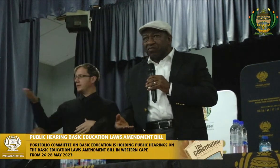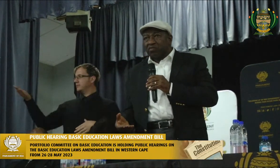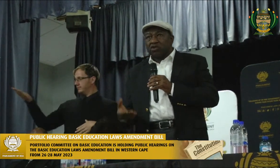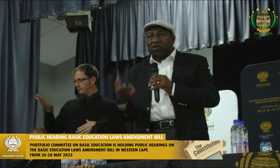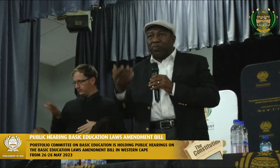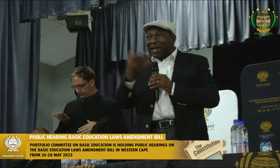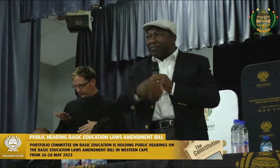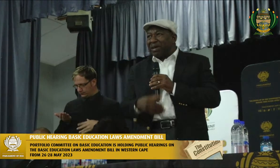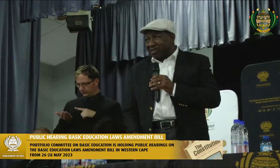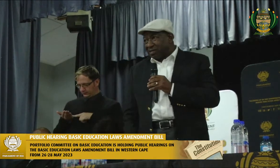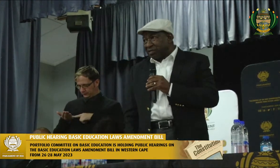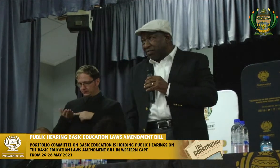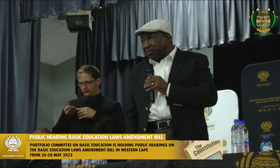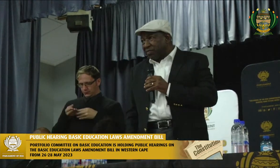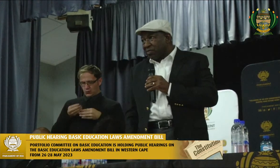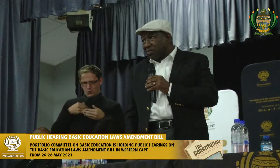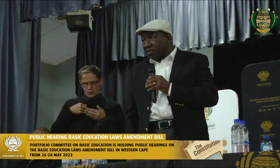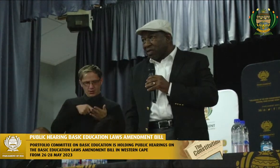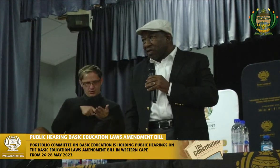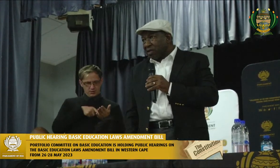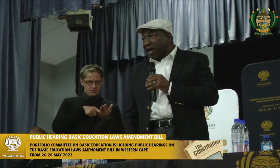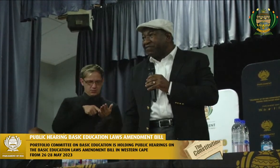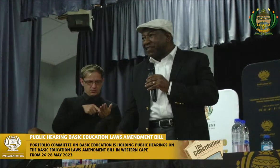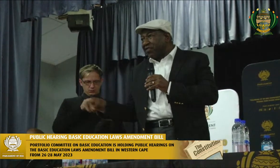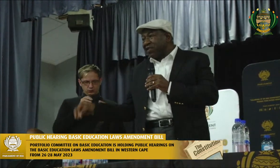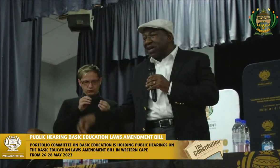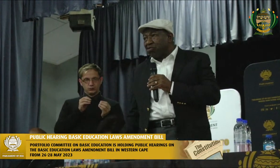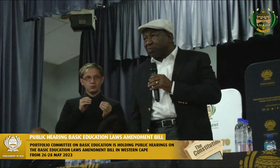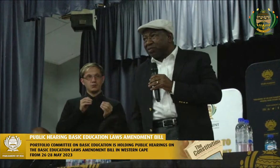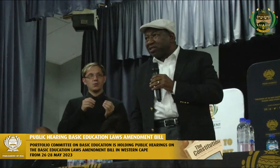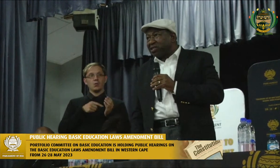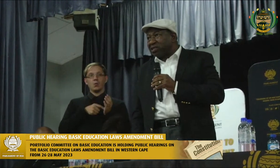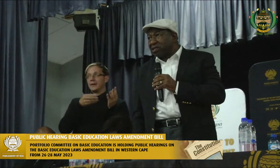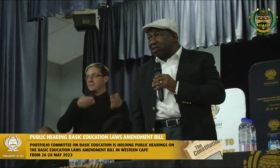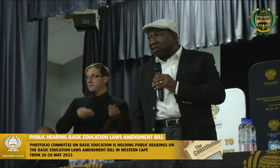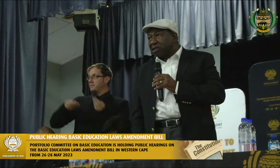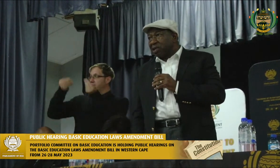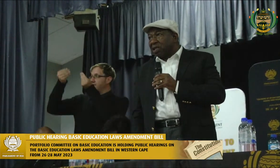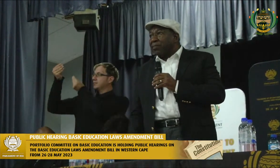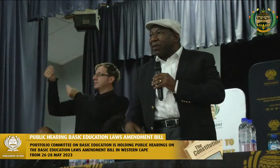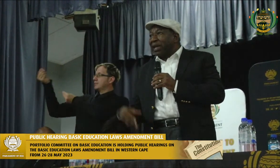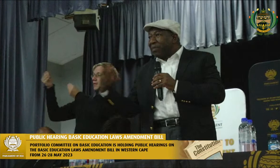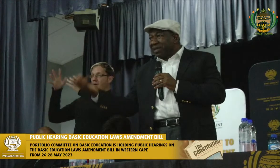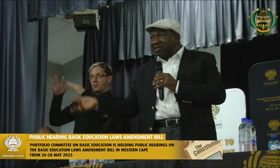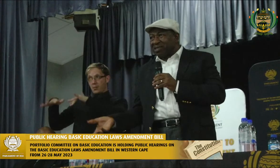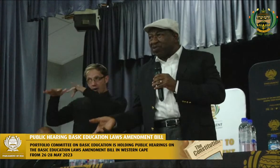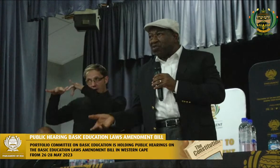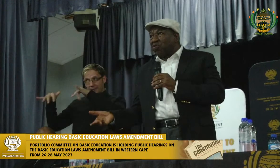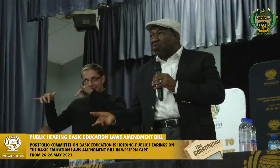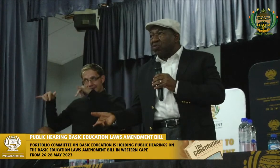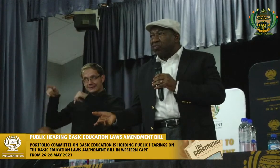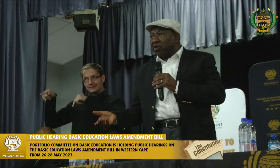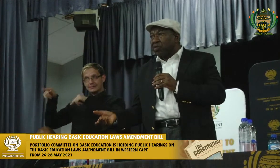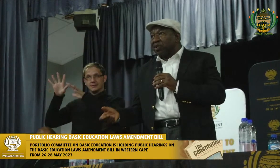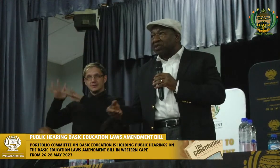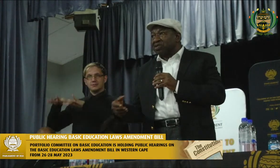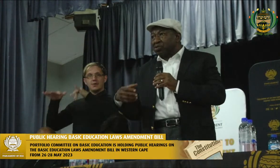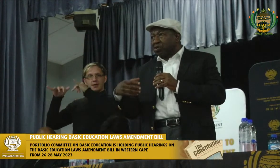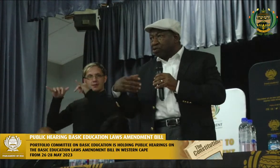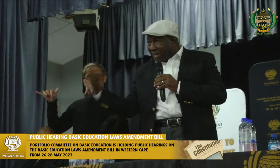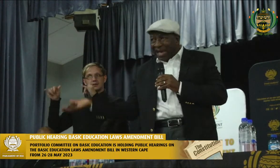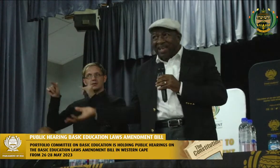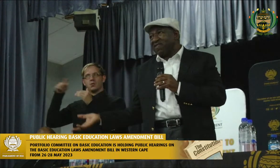report to Parliament after having adopted it. Parliament